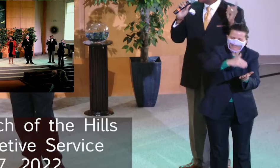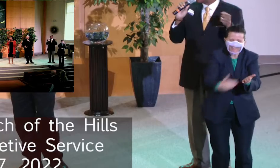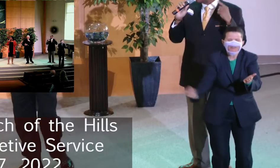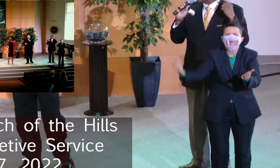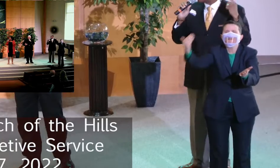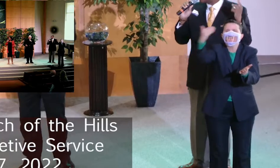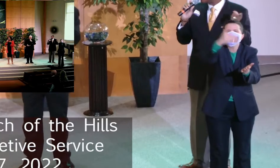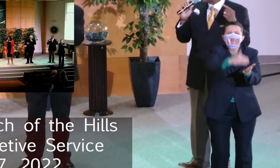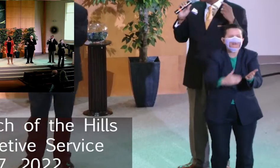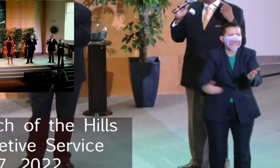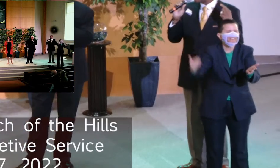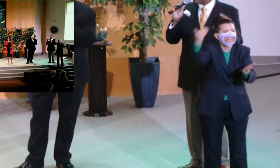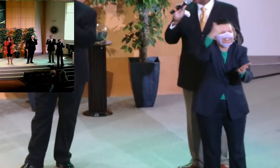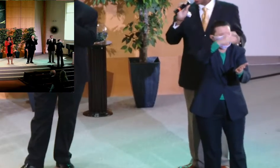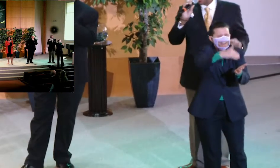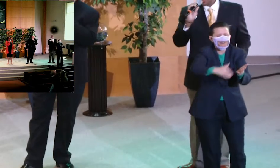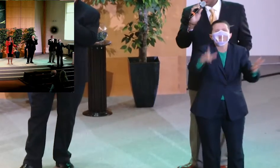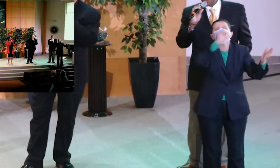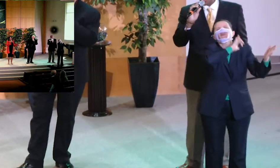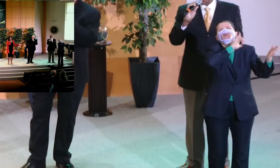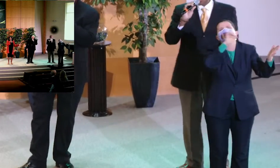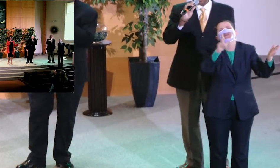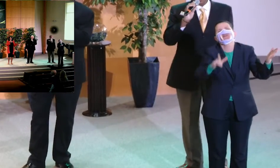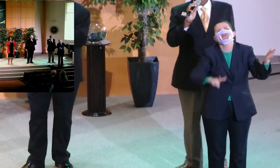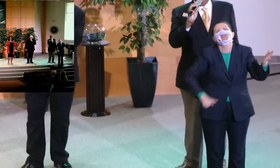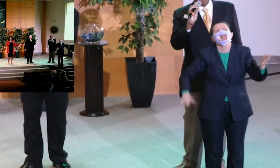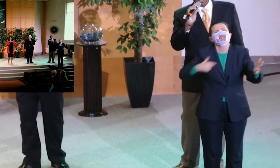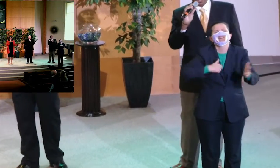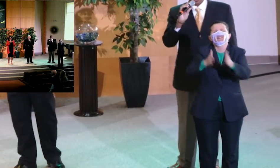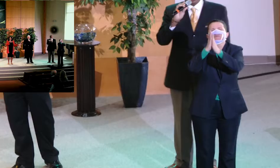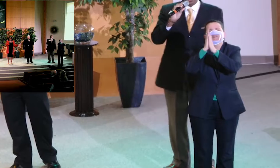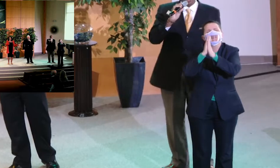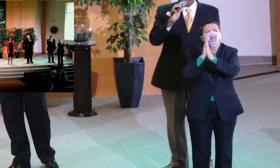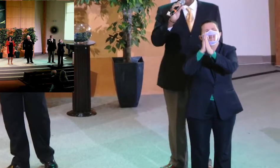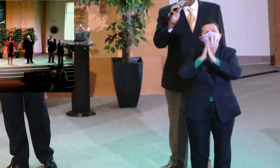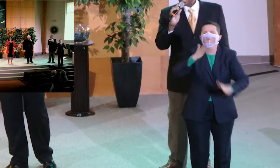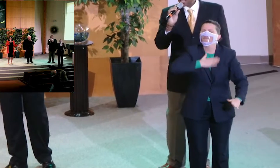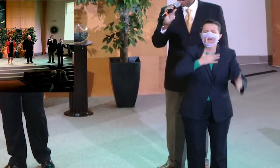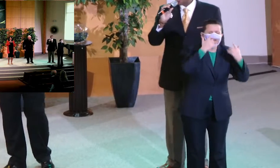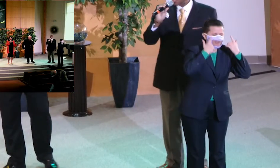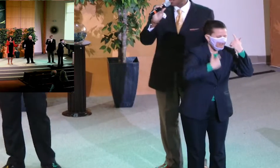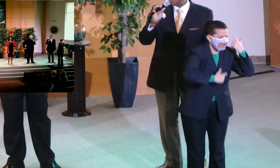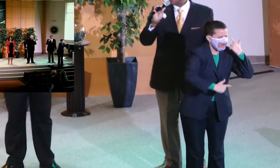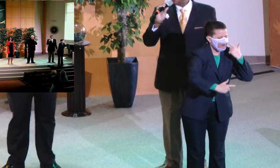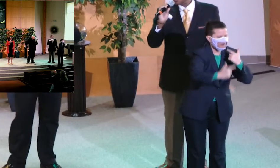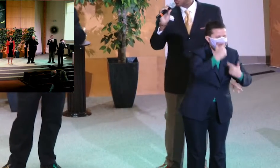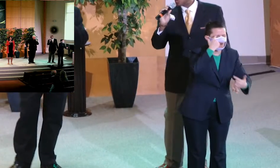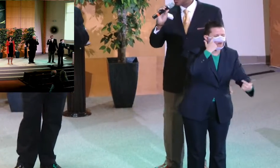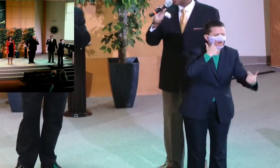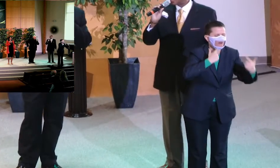Over and over and over again, oh Lord, you have turned my sorrow